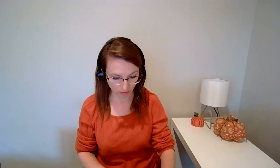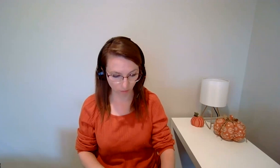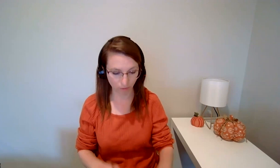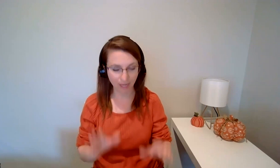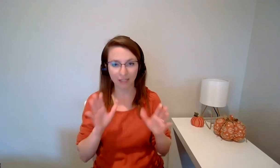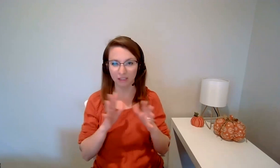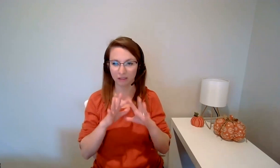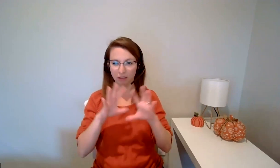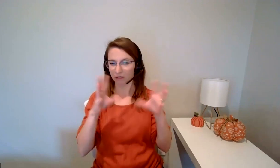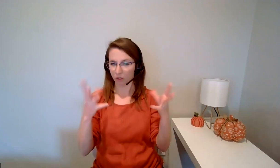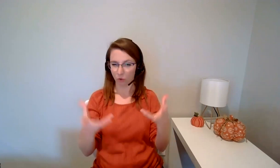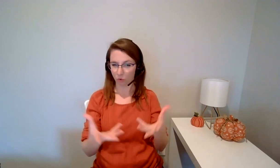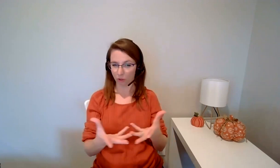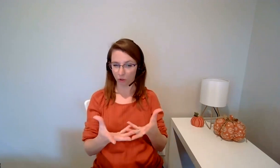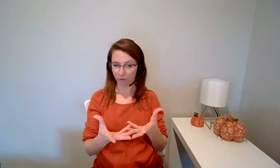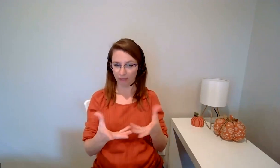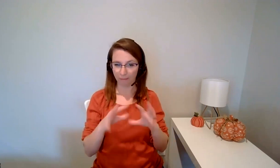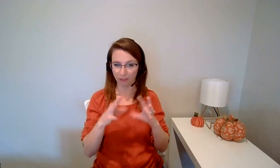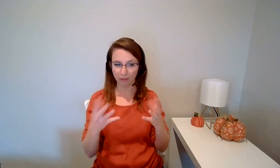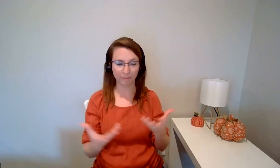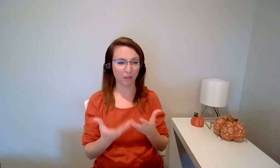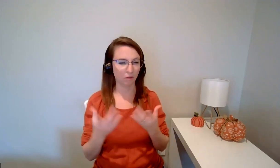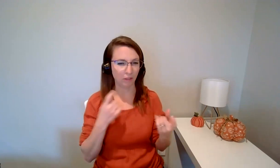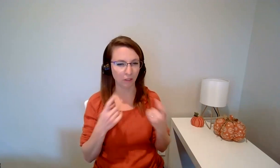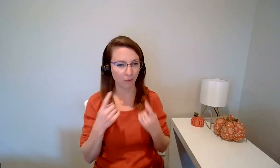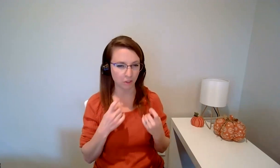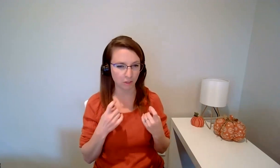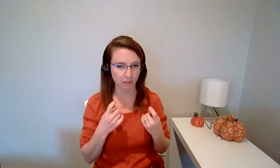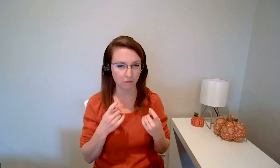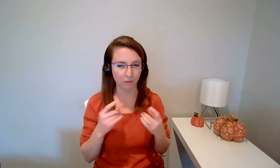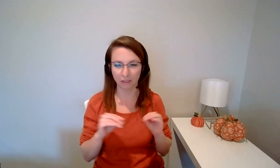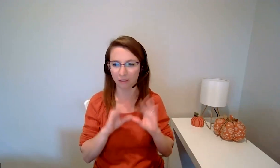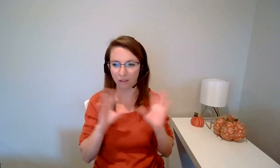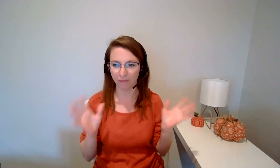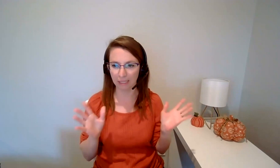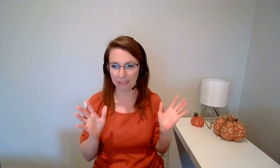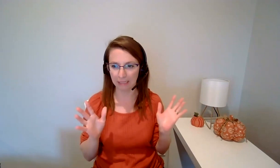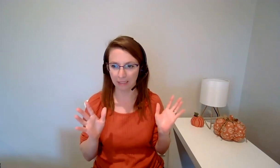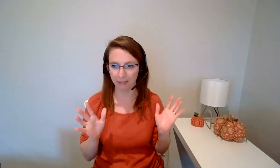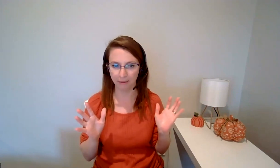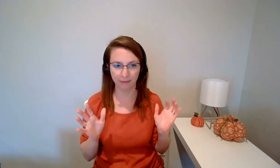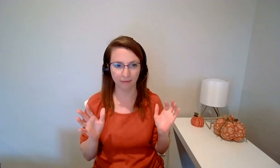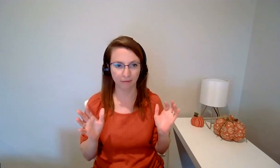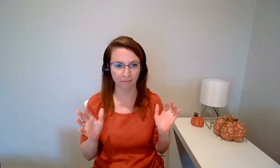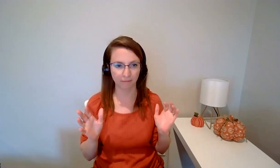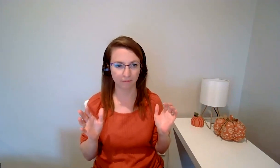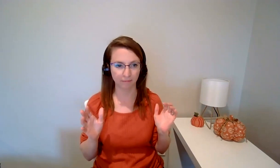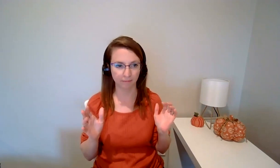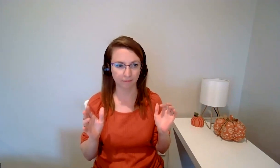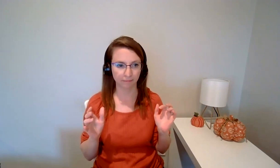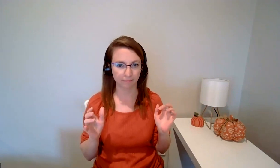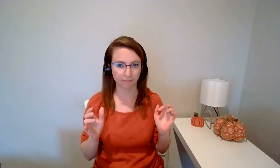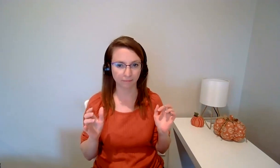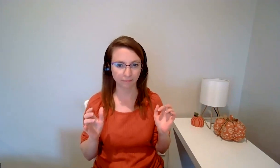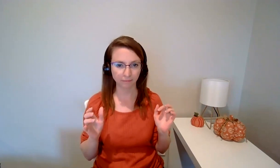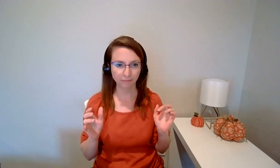So that is like the nuclear family. Are there any questions? Do I need to clarify anything? For the